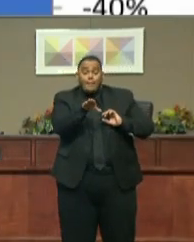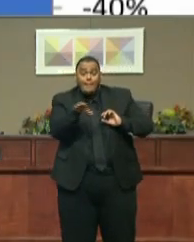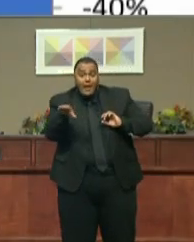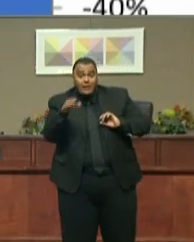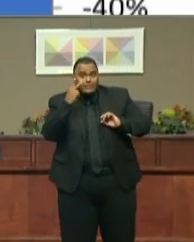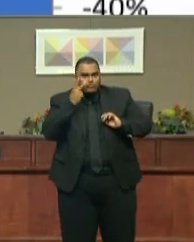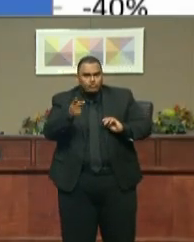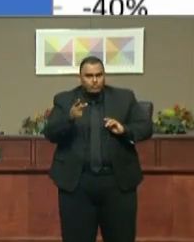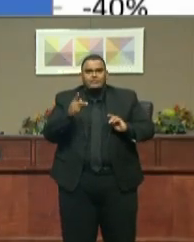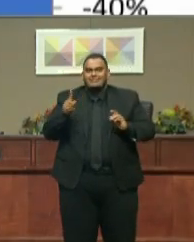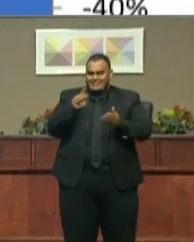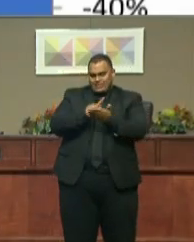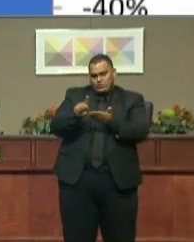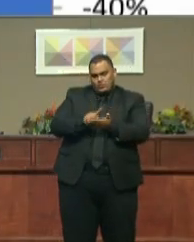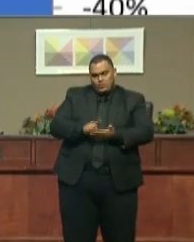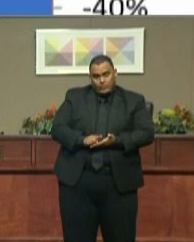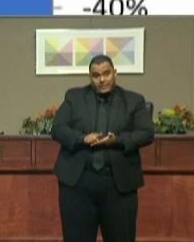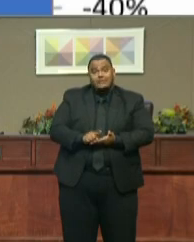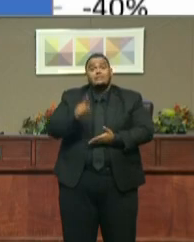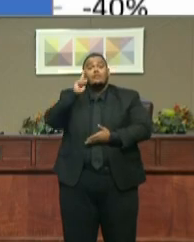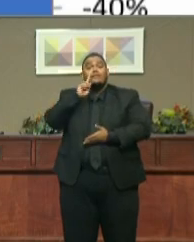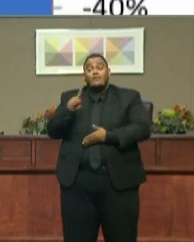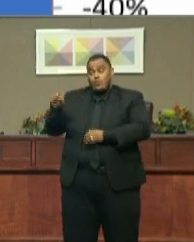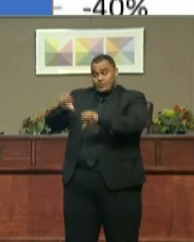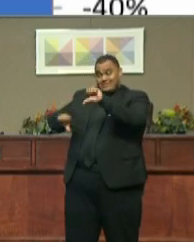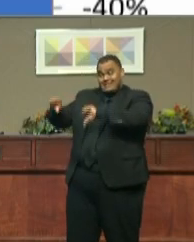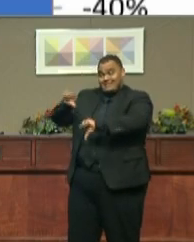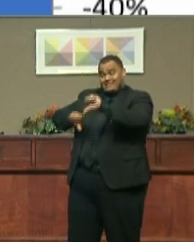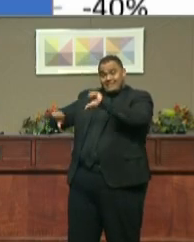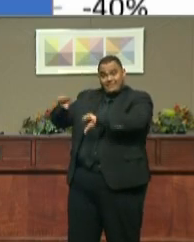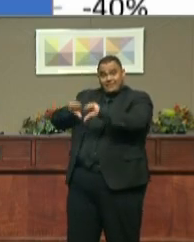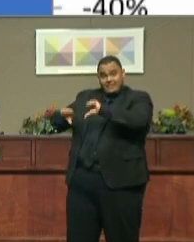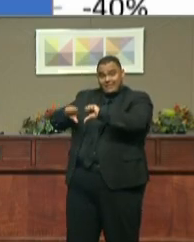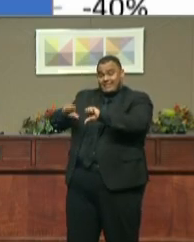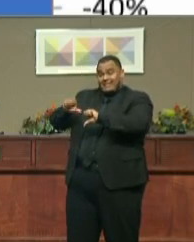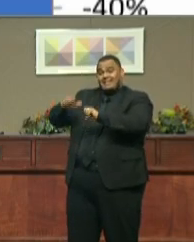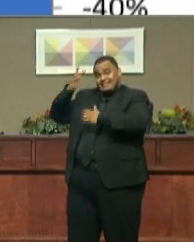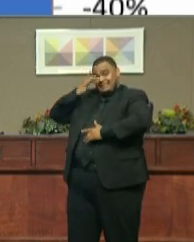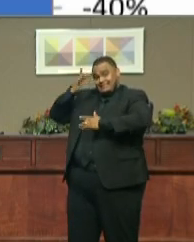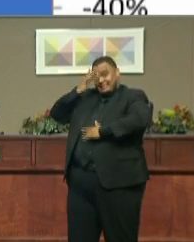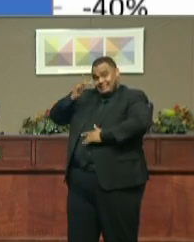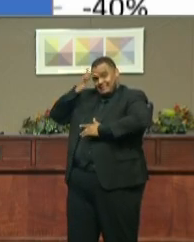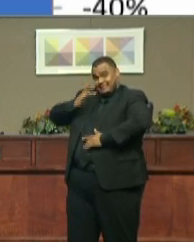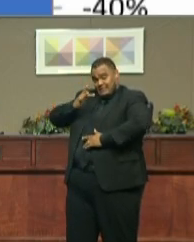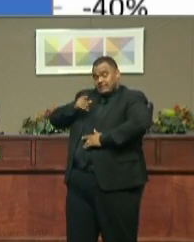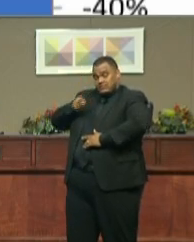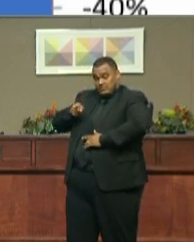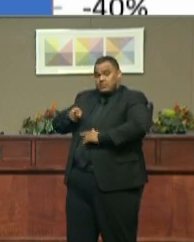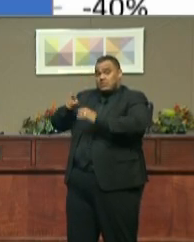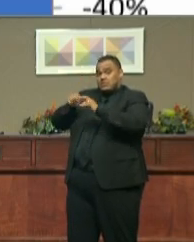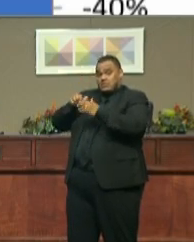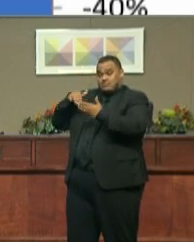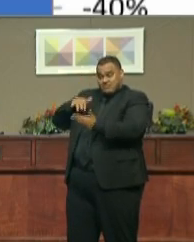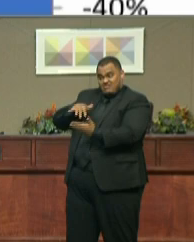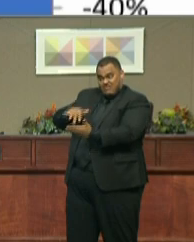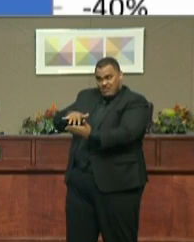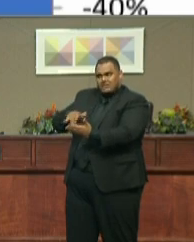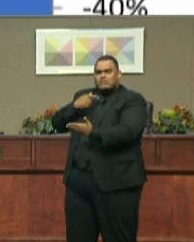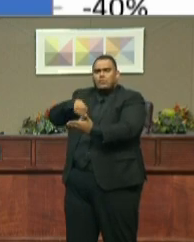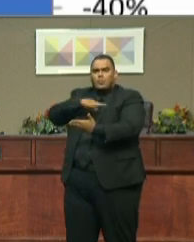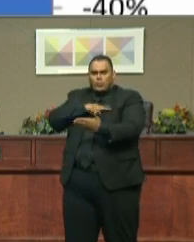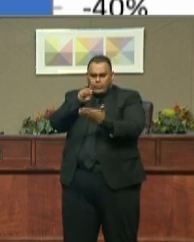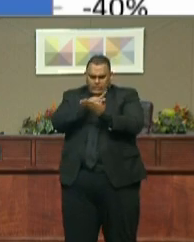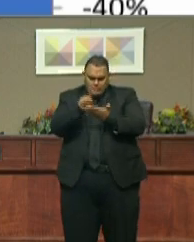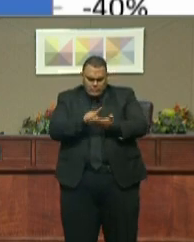In epidemiological studies, the weeks are numbered by the number of the week of the year. So that's an easy way to keep track. And